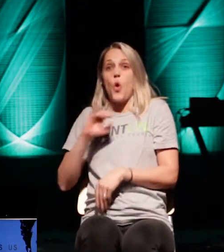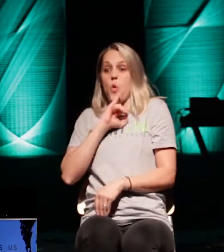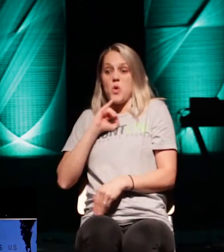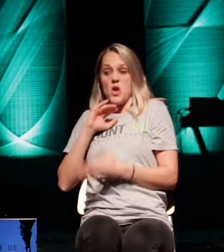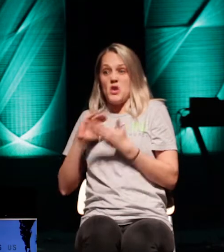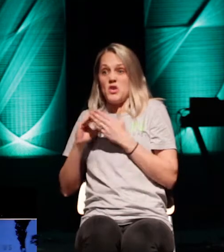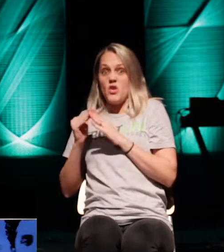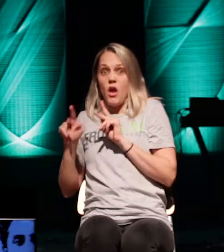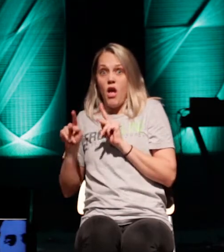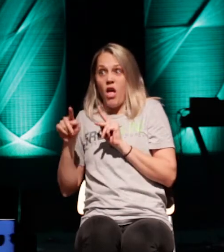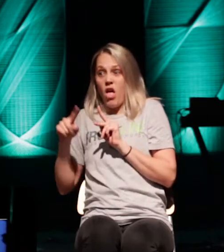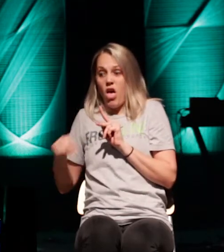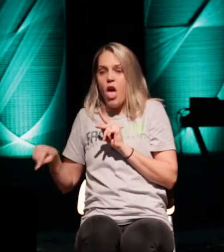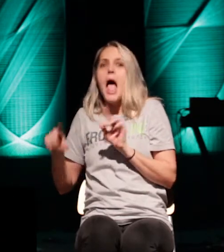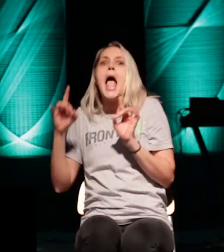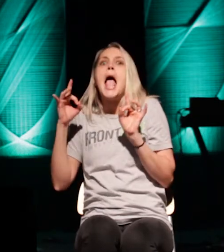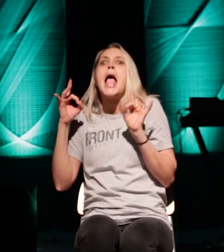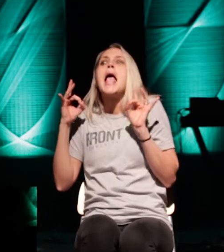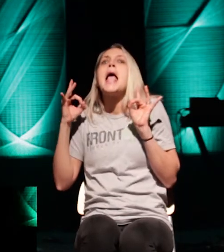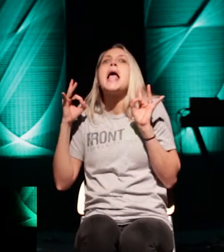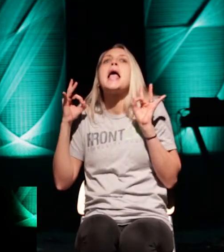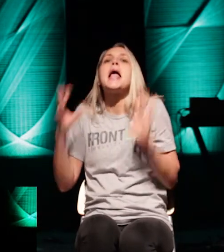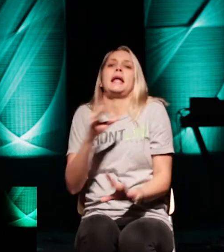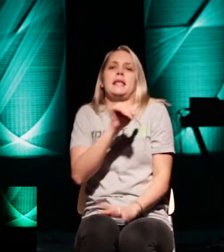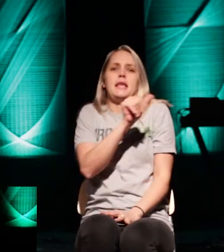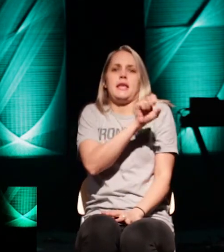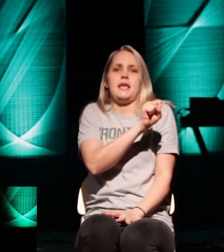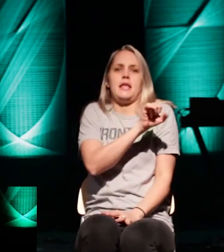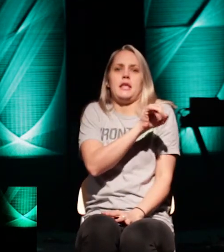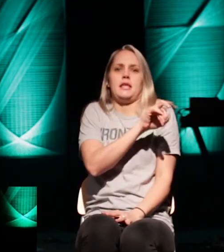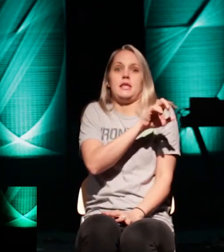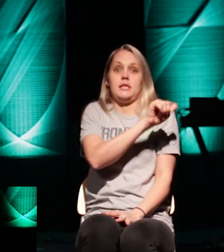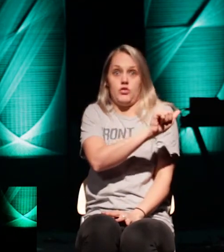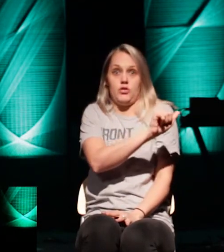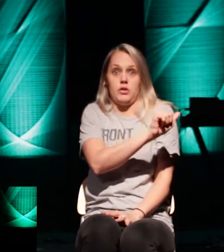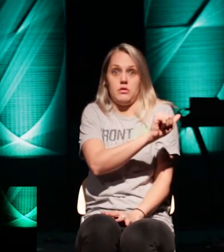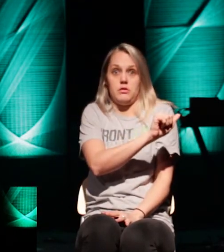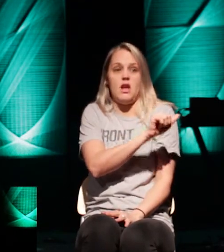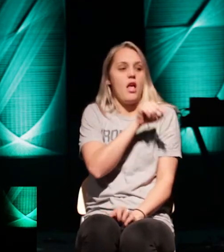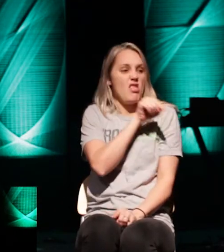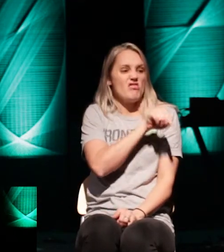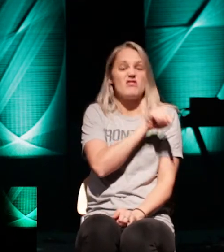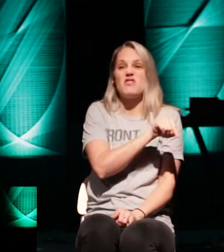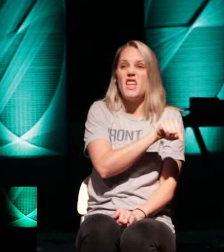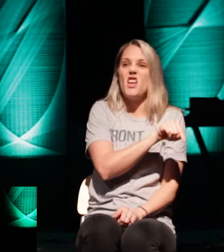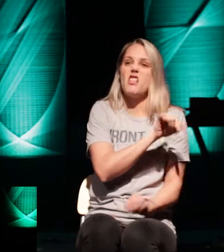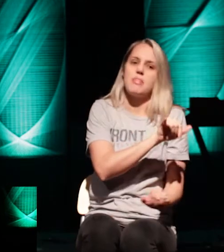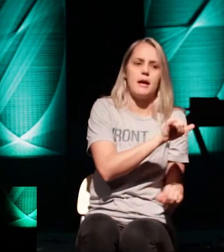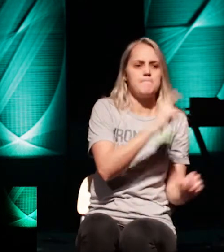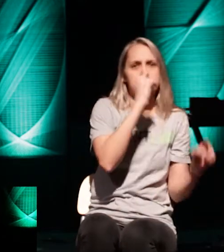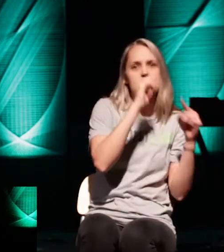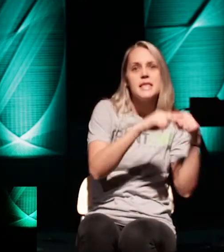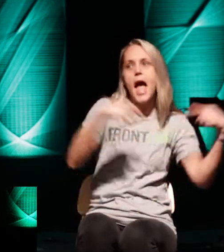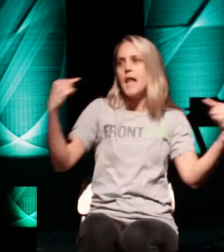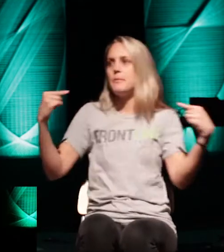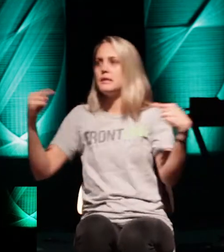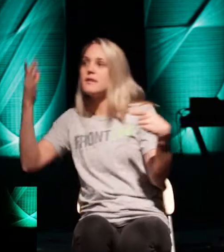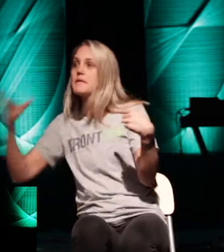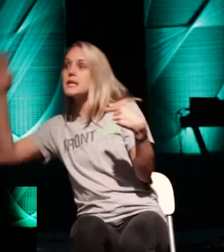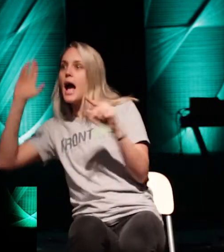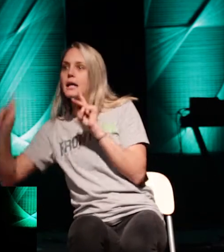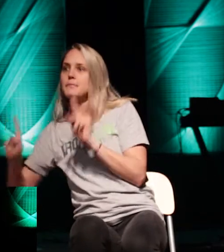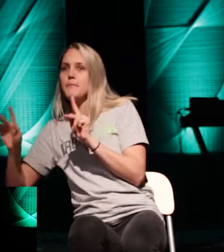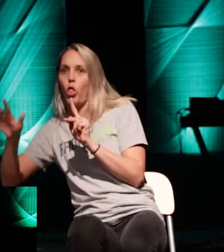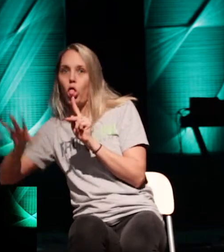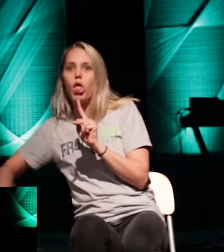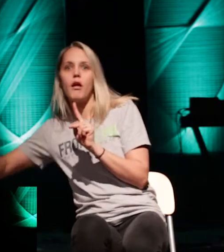Assyrians, especially the Israelites. The Israelites were God's people, but the Assyrians were like the enemies of God's people. So the